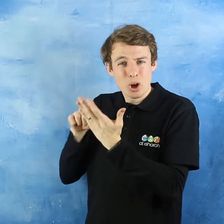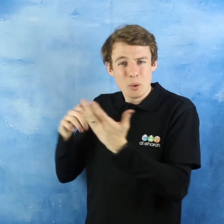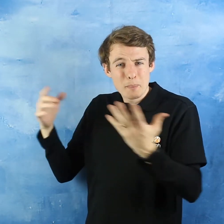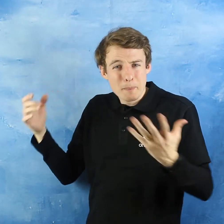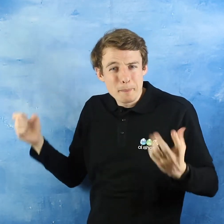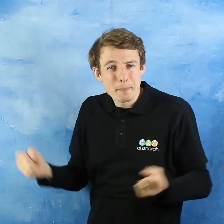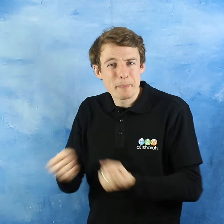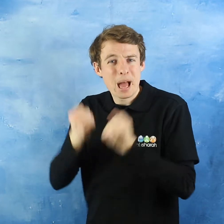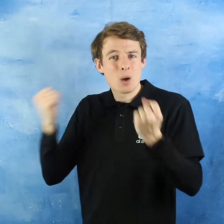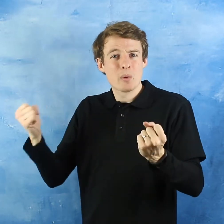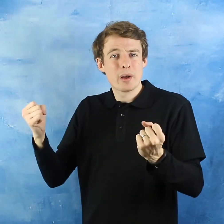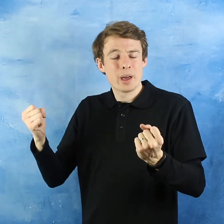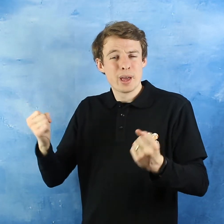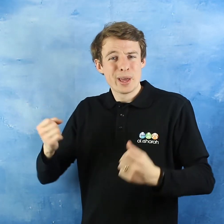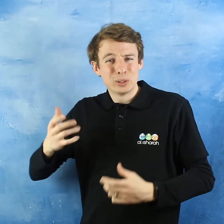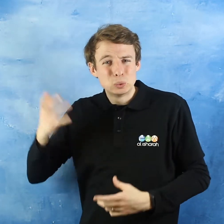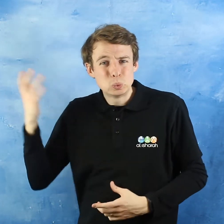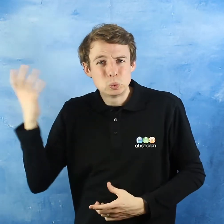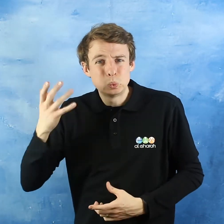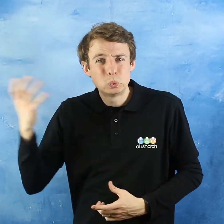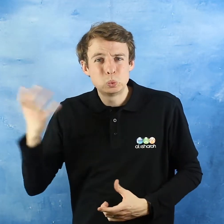became a place of danger.